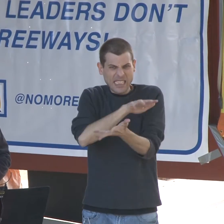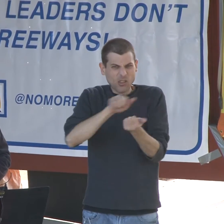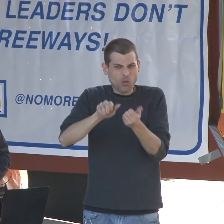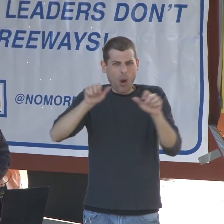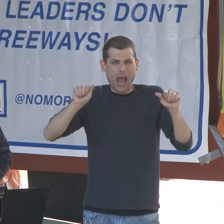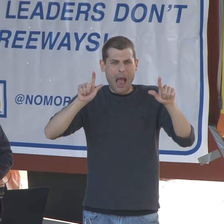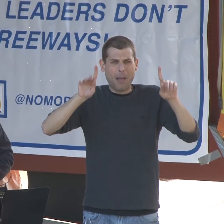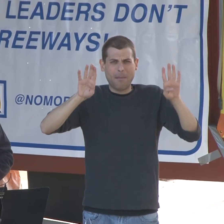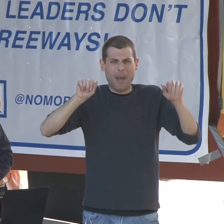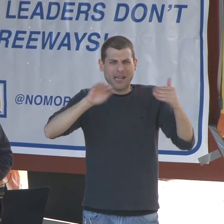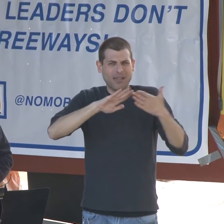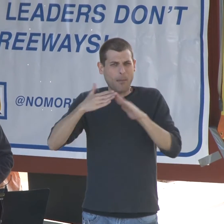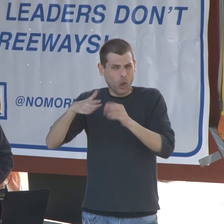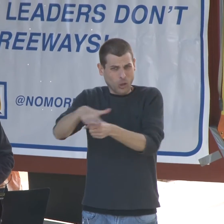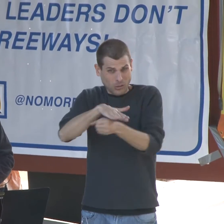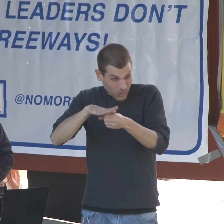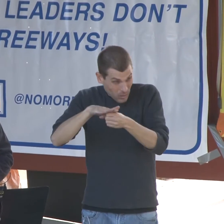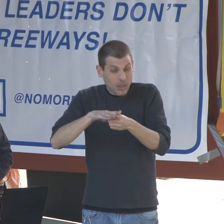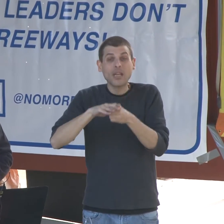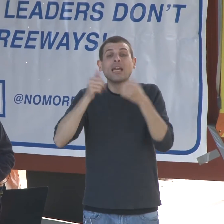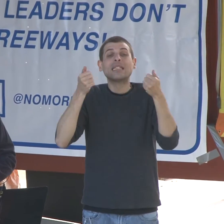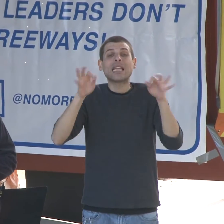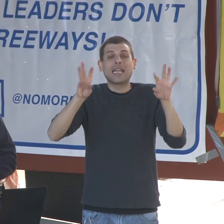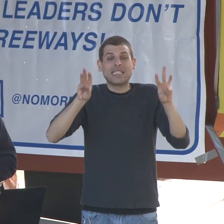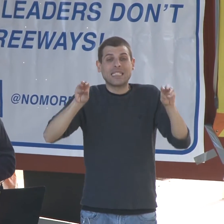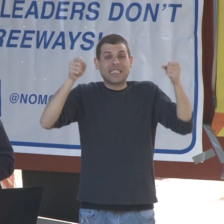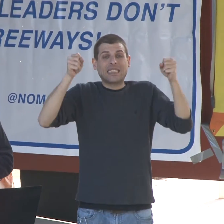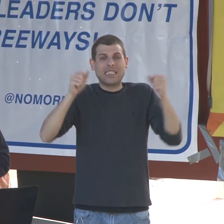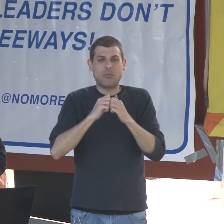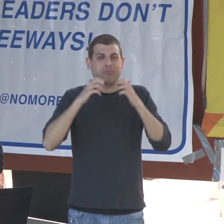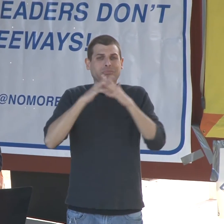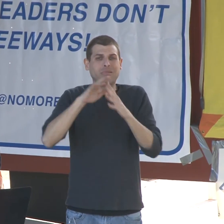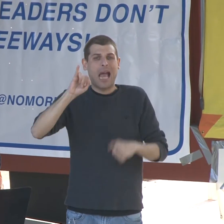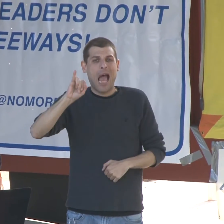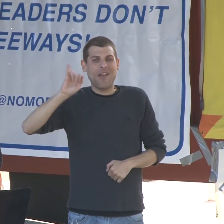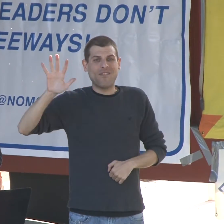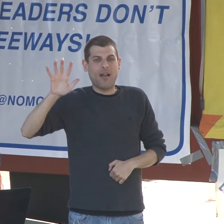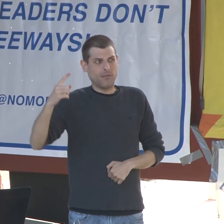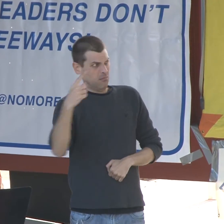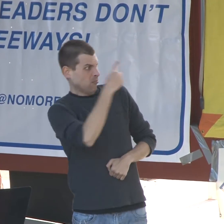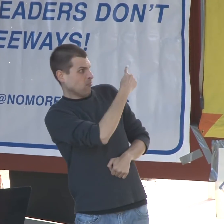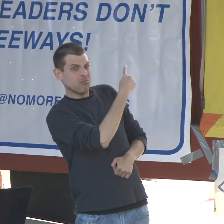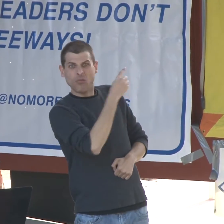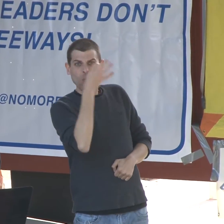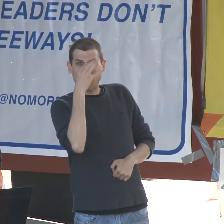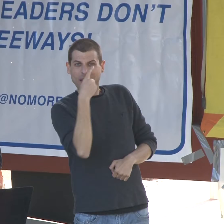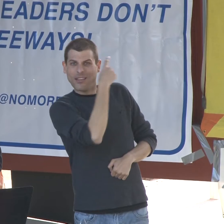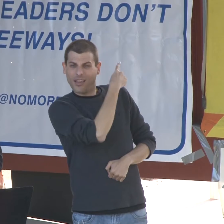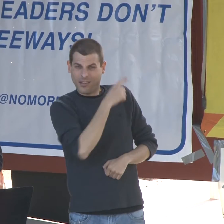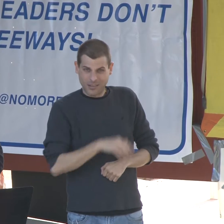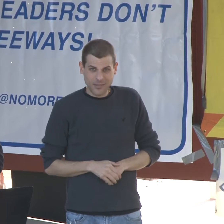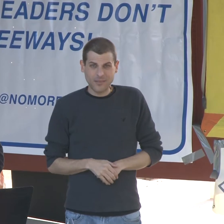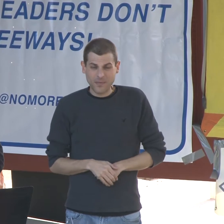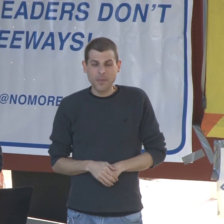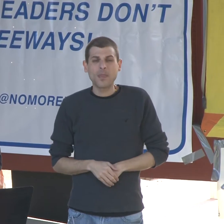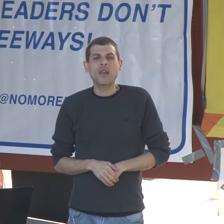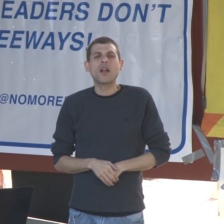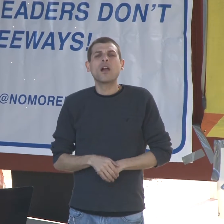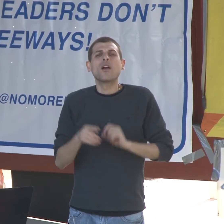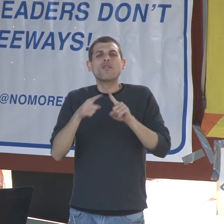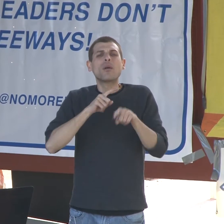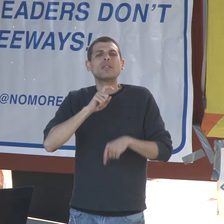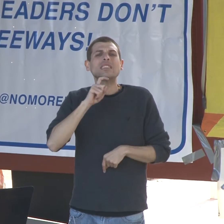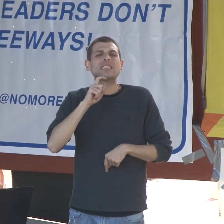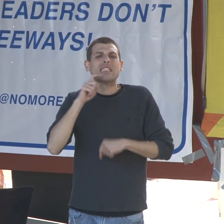the waterfront. In the 1960s, they built I-5 right behind us here, all the way from past the